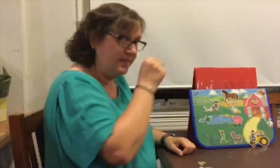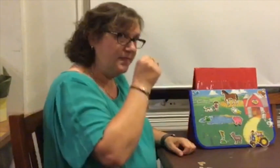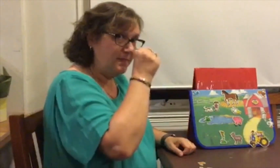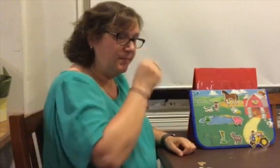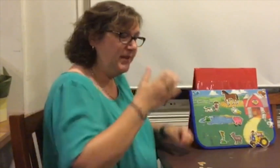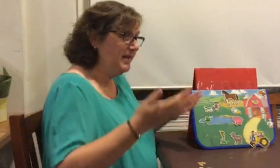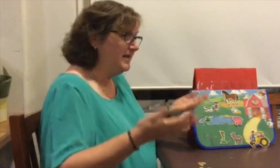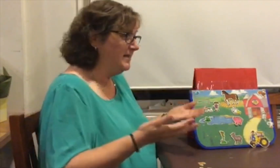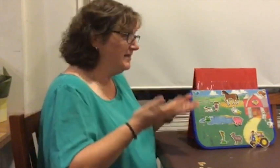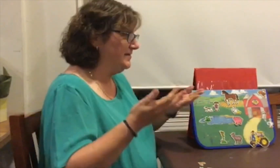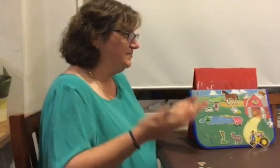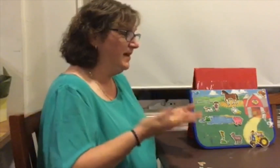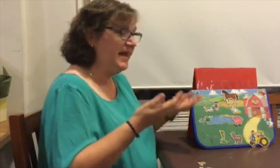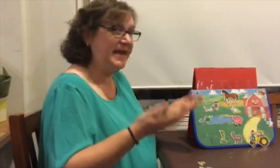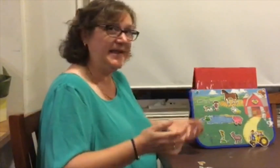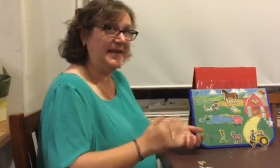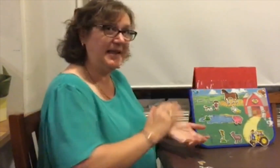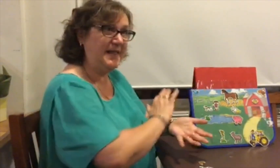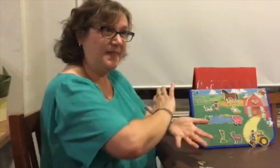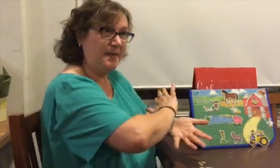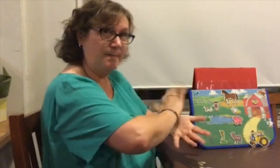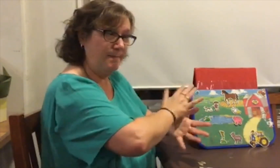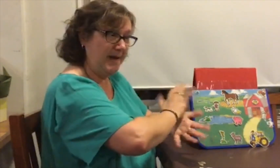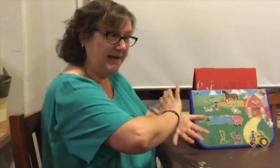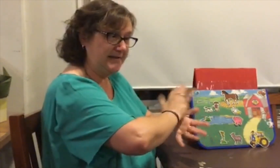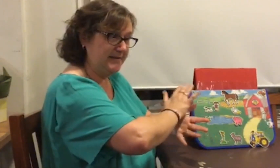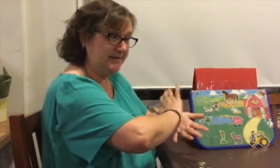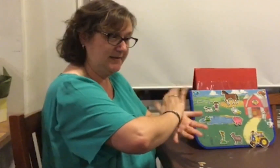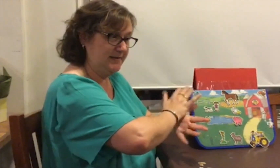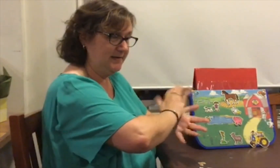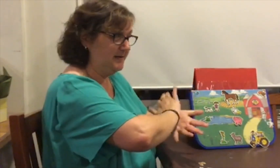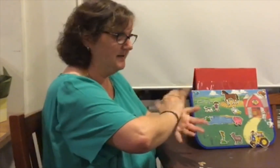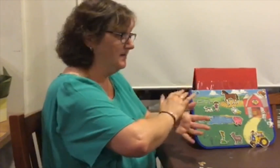The pig is playing in the mud.